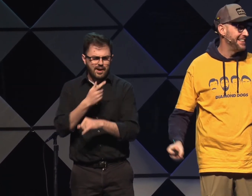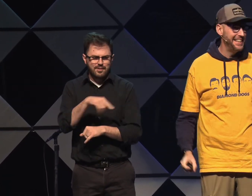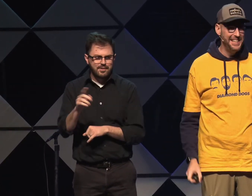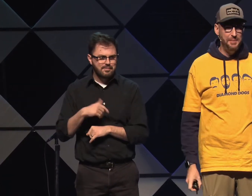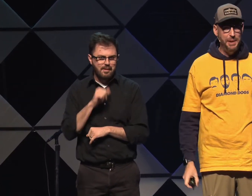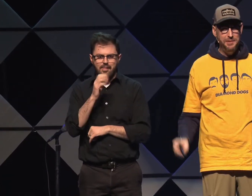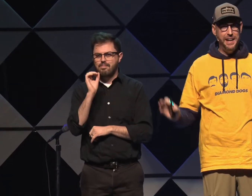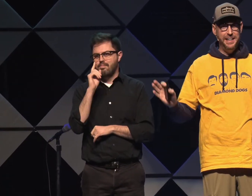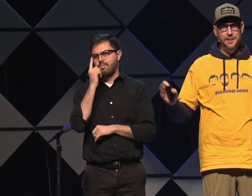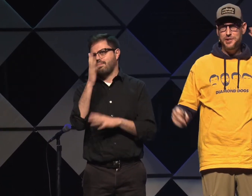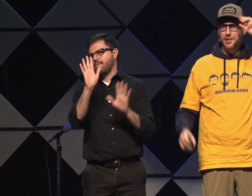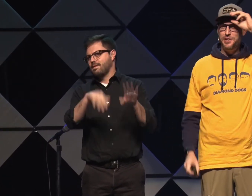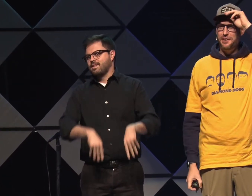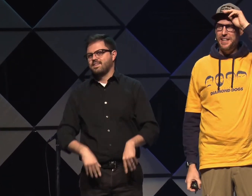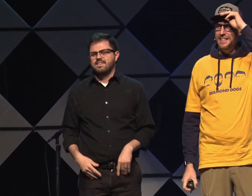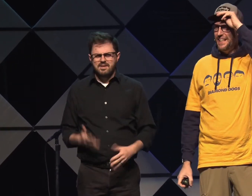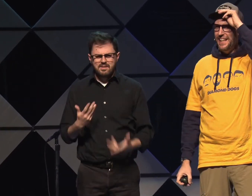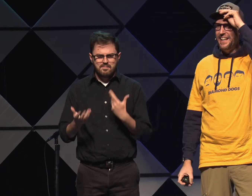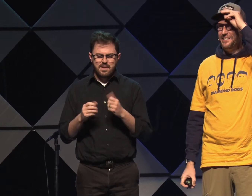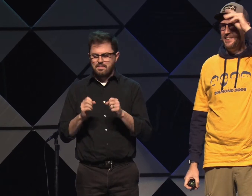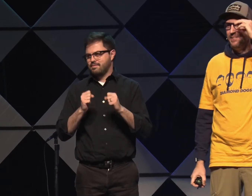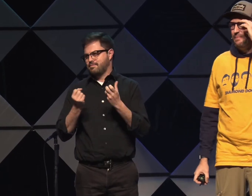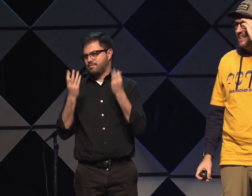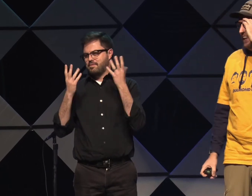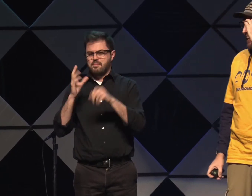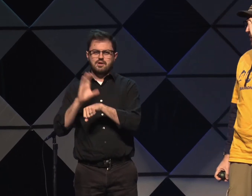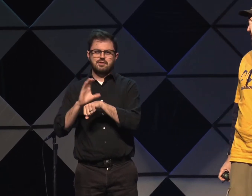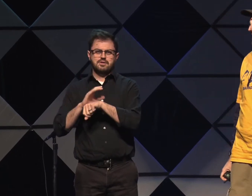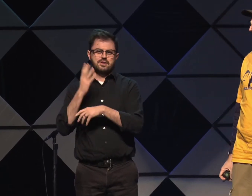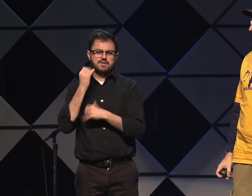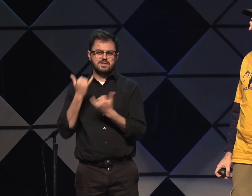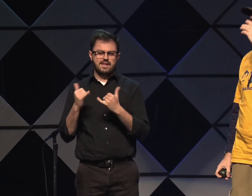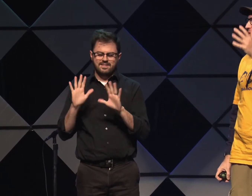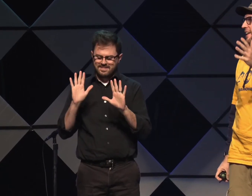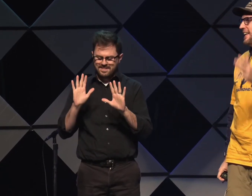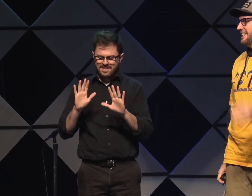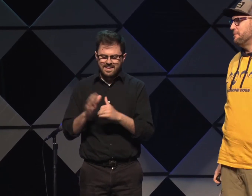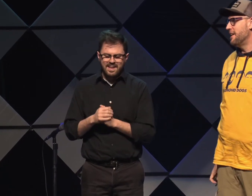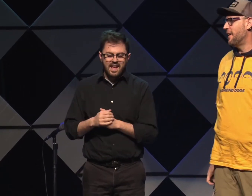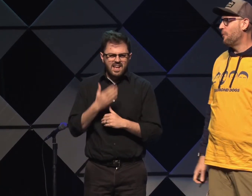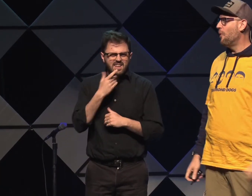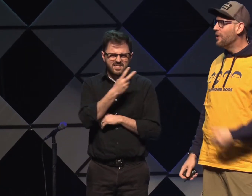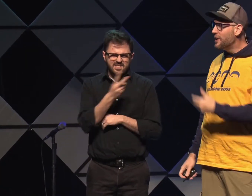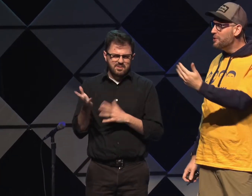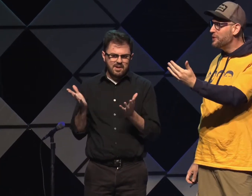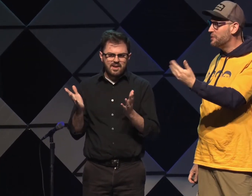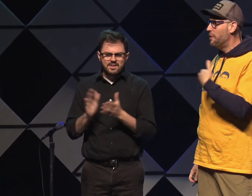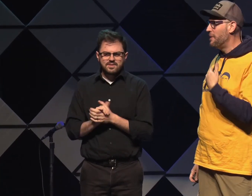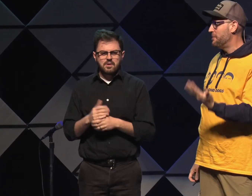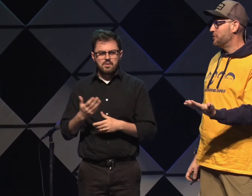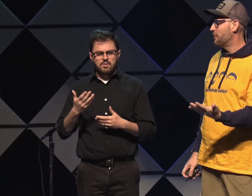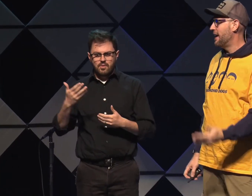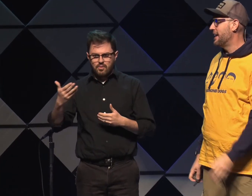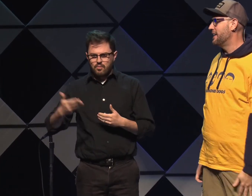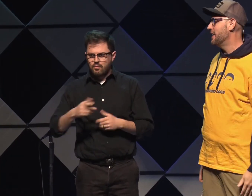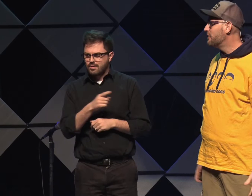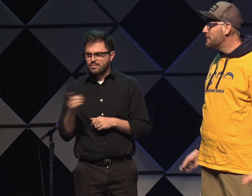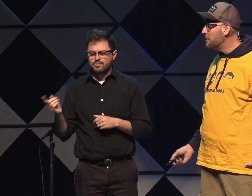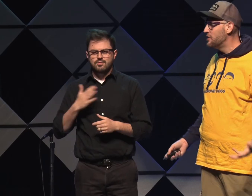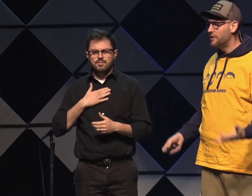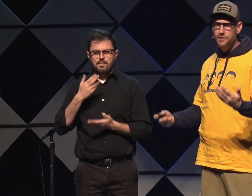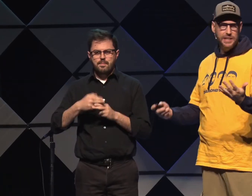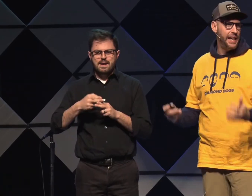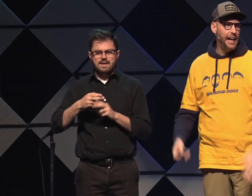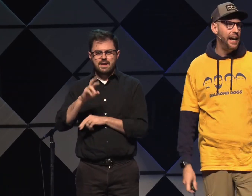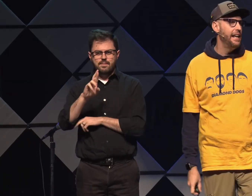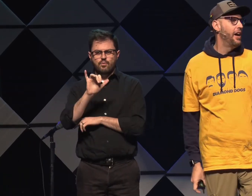like maybe you've had enough church already today? I don't know. But no, it is good to see everybody. If you're a guest, let me welcome you as well. My name is Ryan. I'd love to